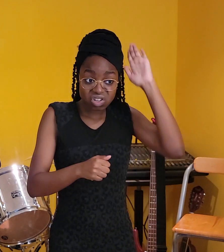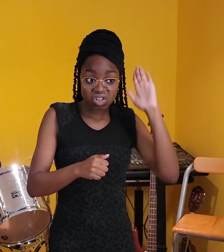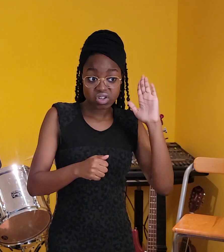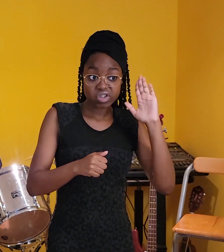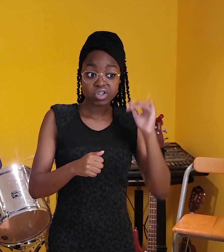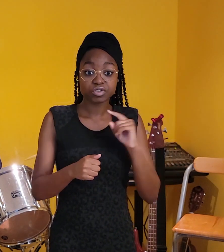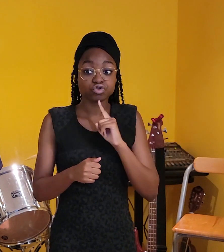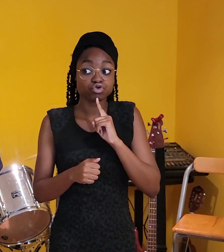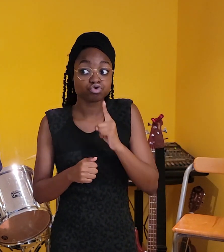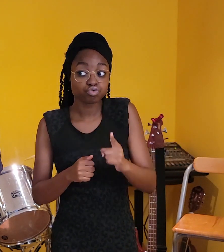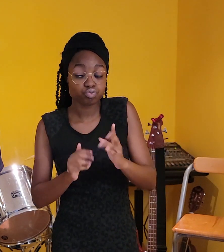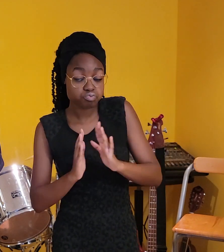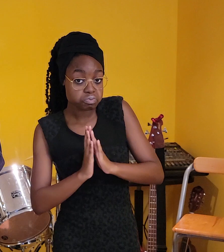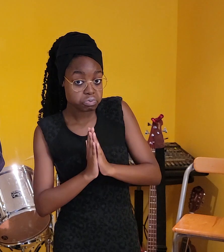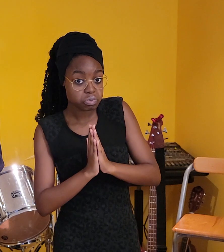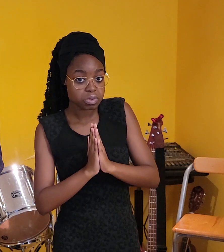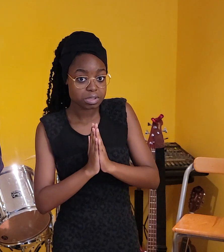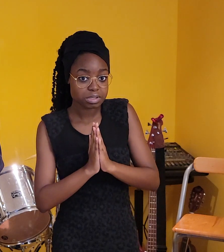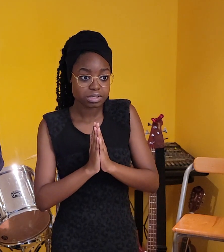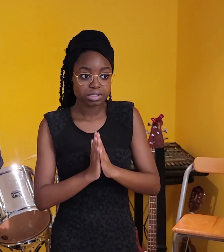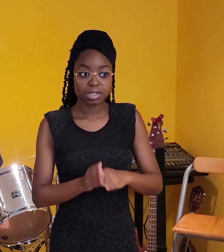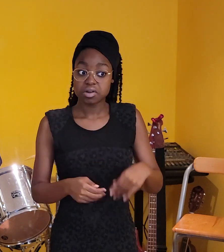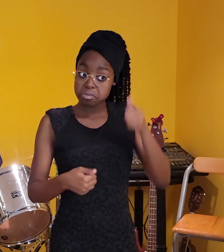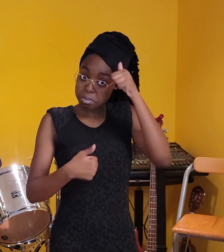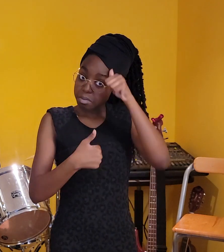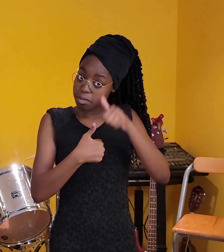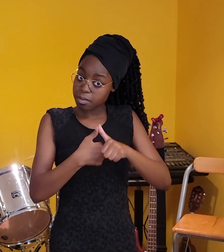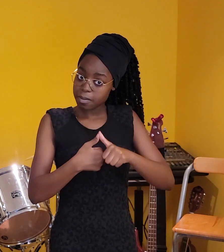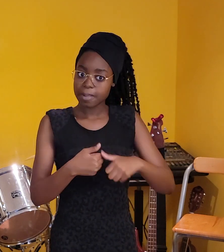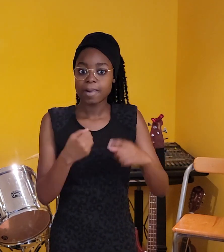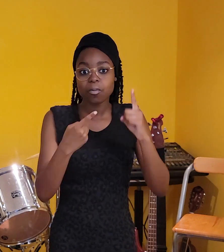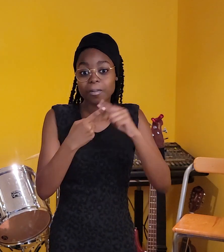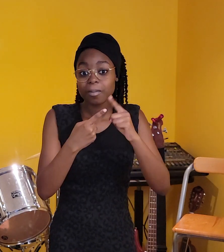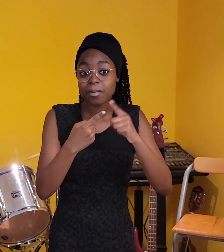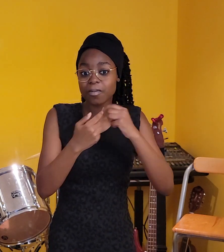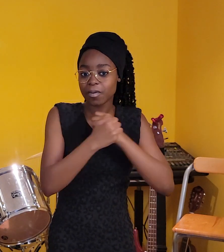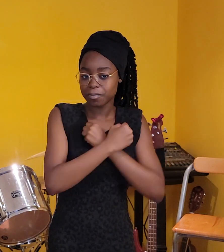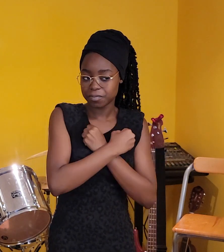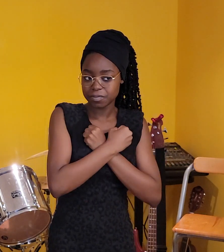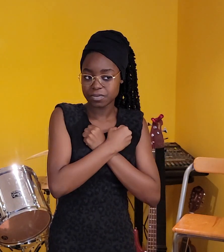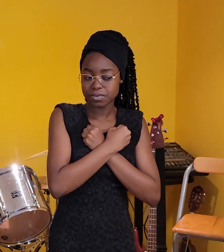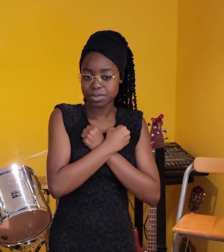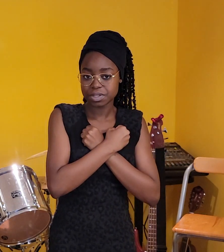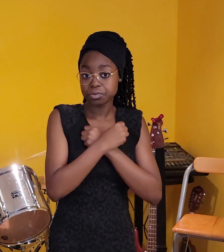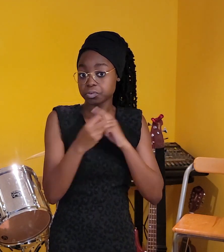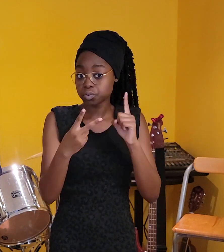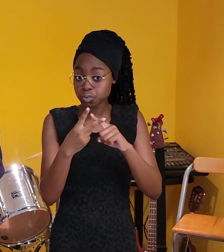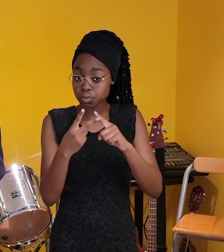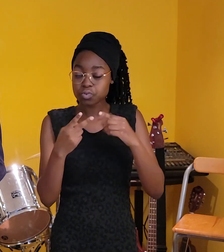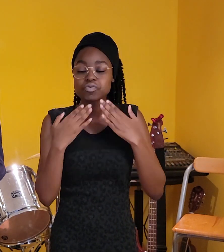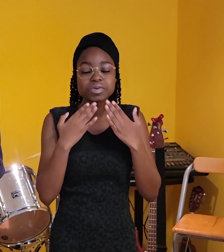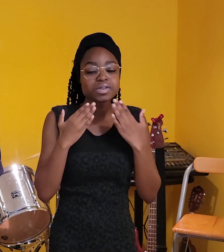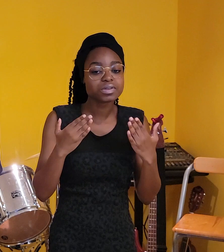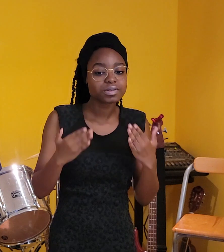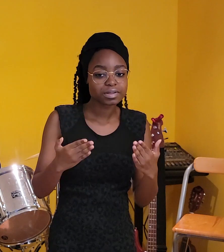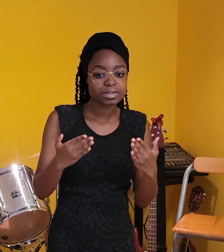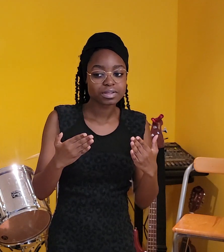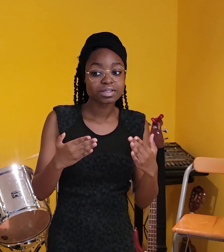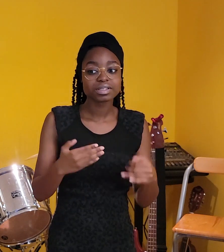for prayer, which we saw, if you recall, as 1, adoration, 2,